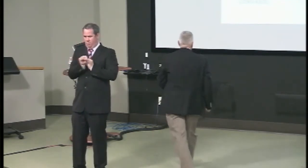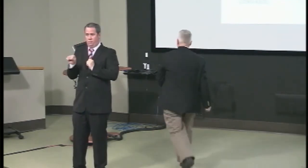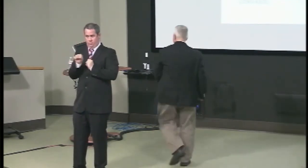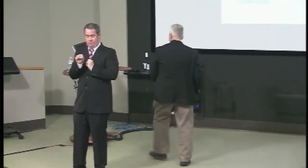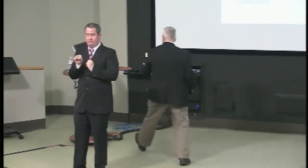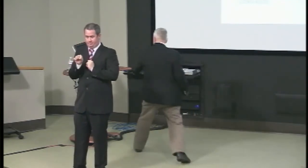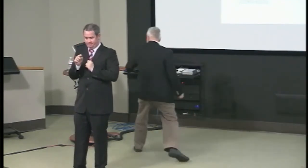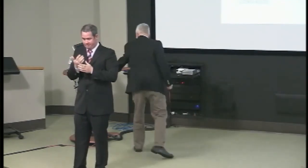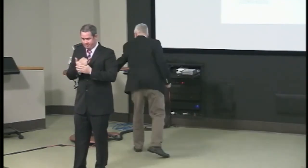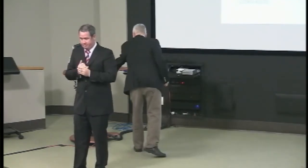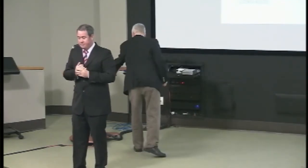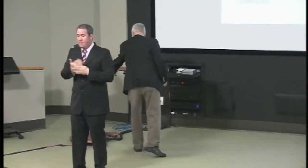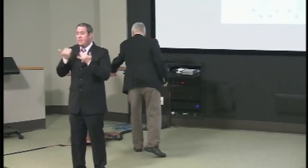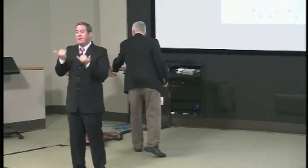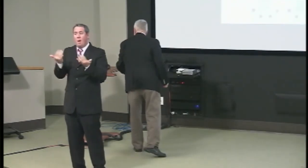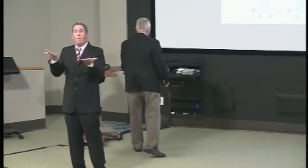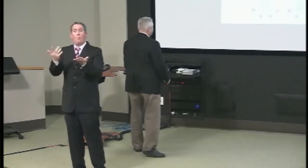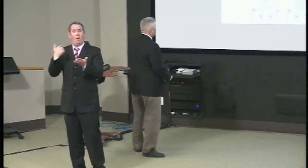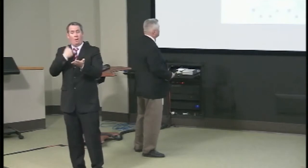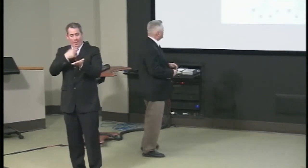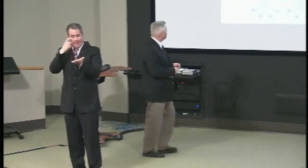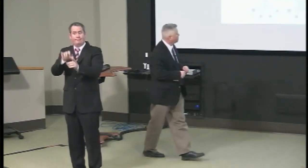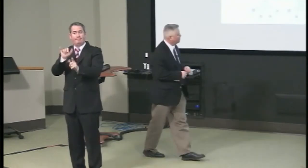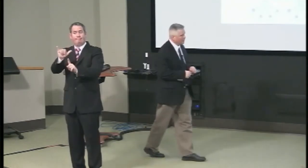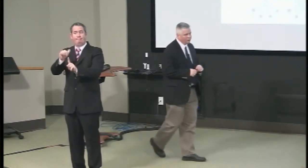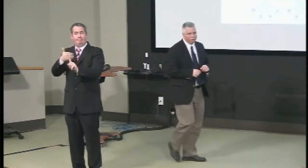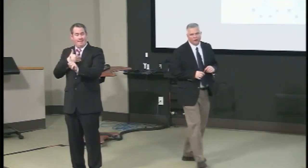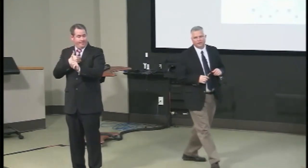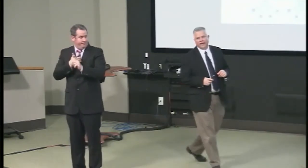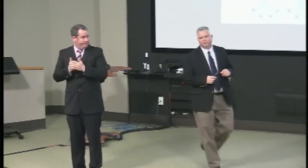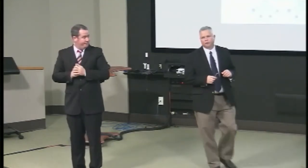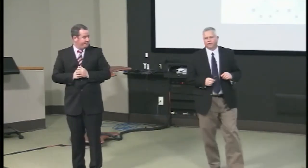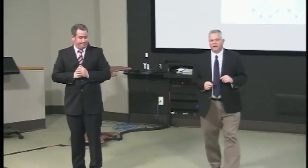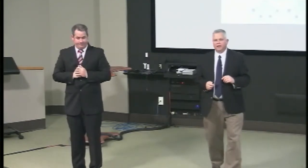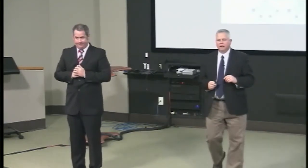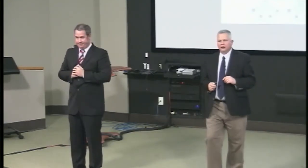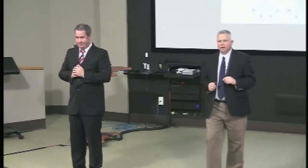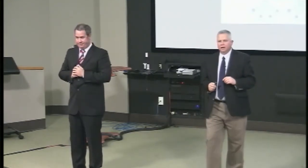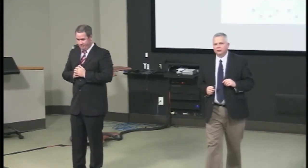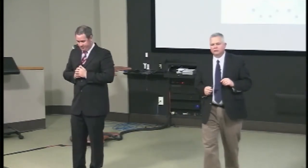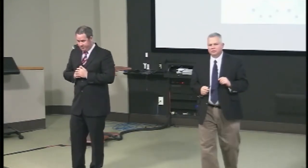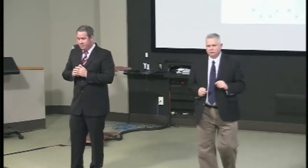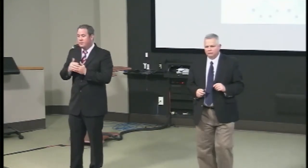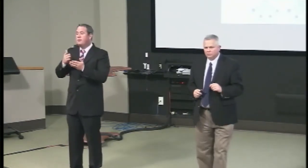found, as did Horowitz and Rumsey, was that for the